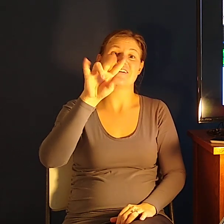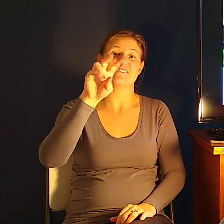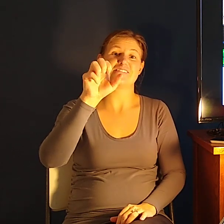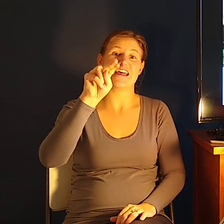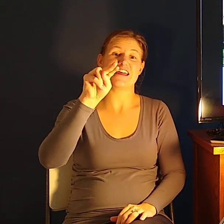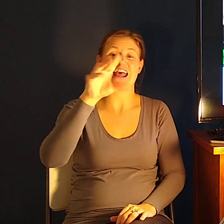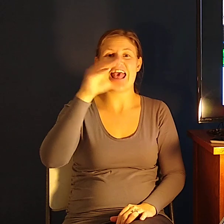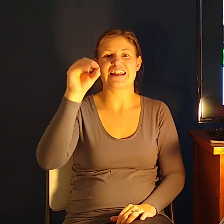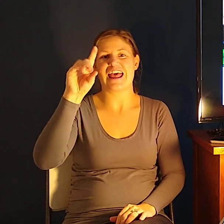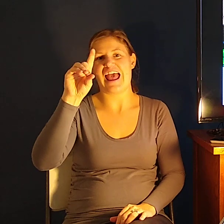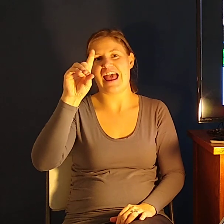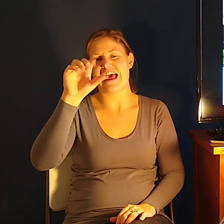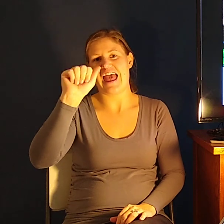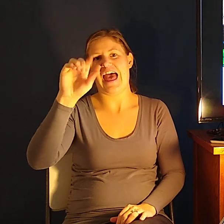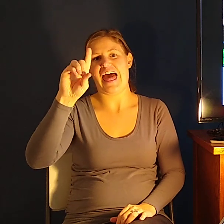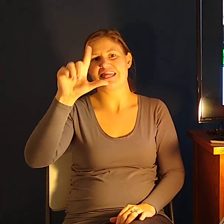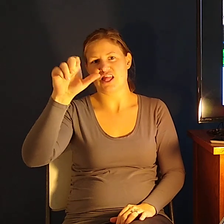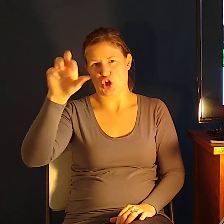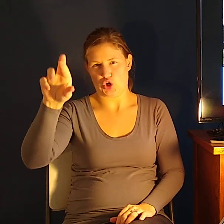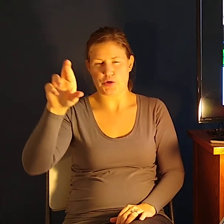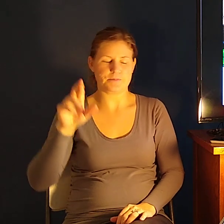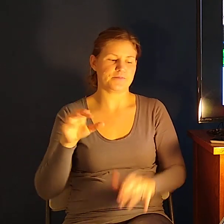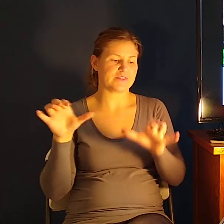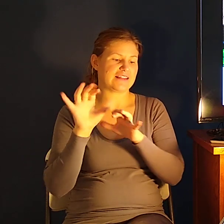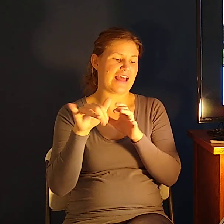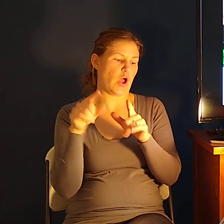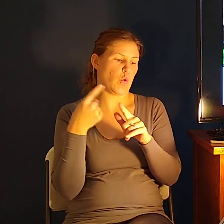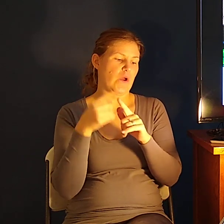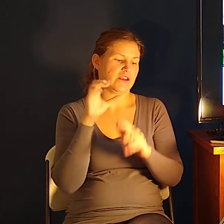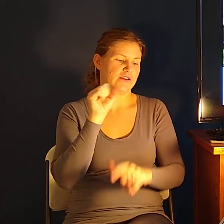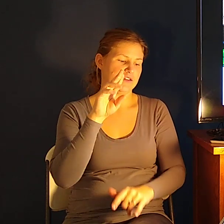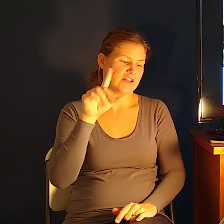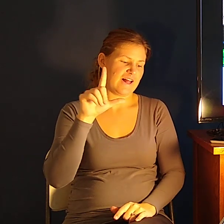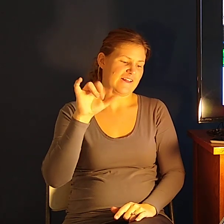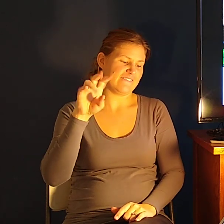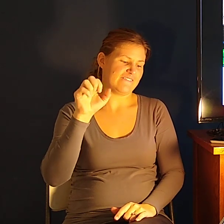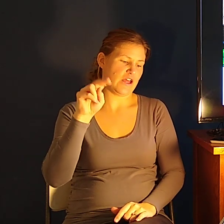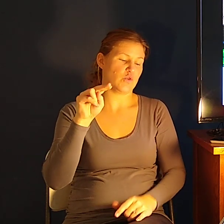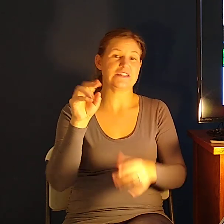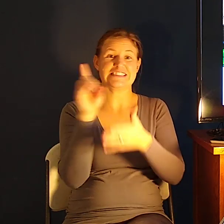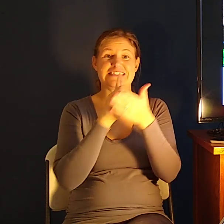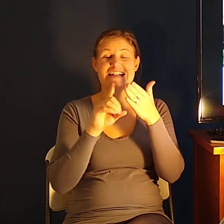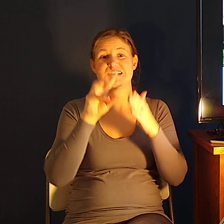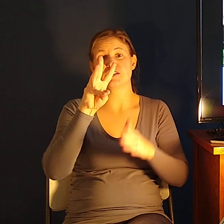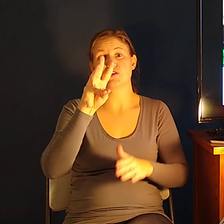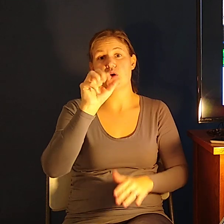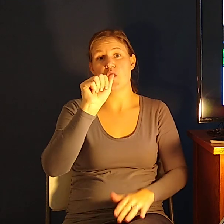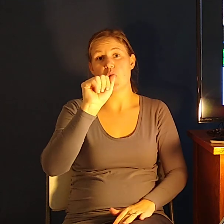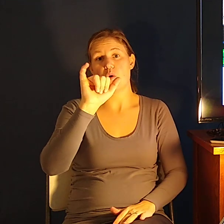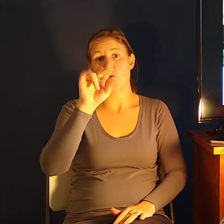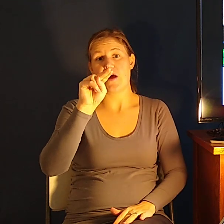And he did this when Sullivan was designing his Wainwright building. You remember the